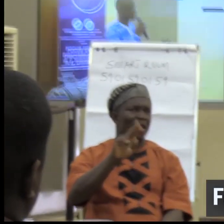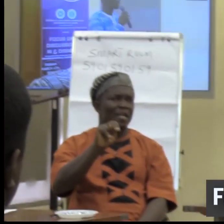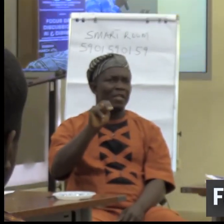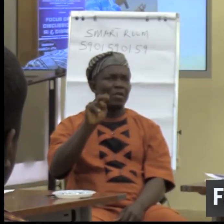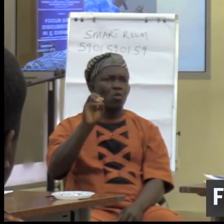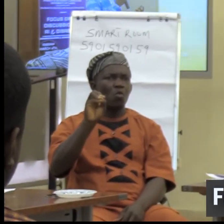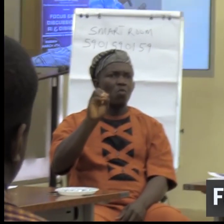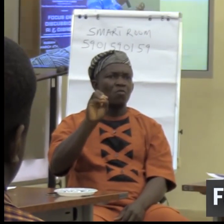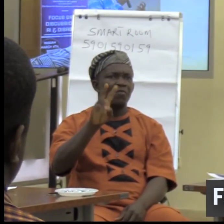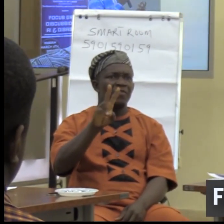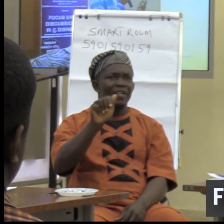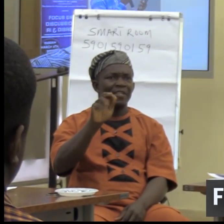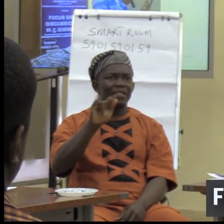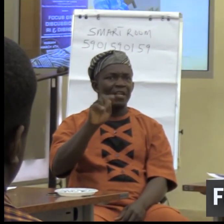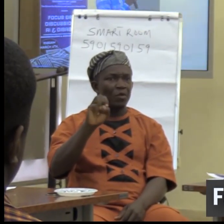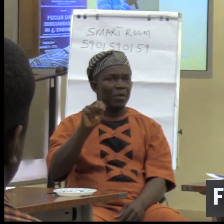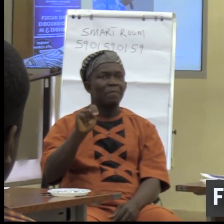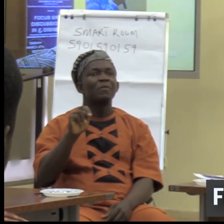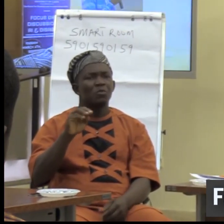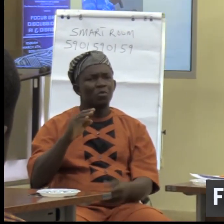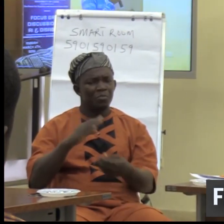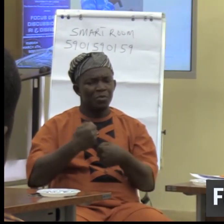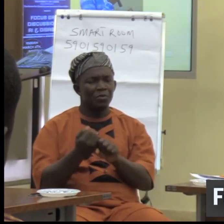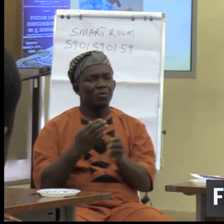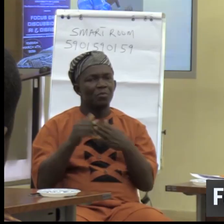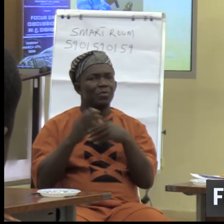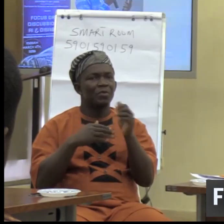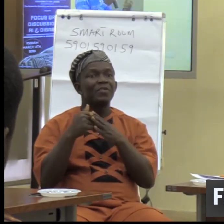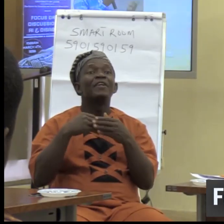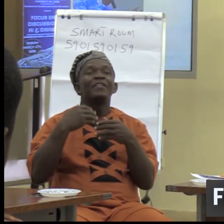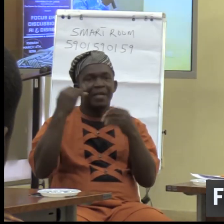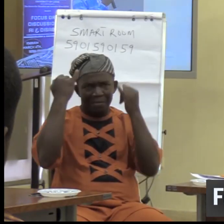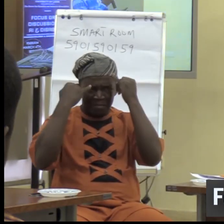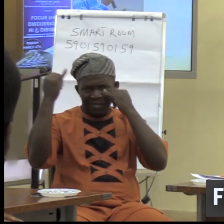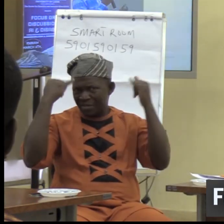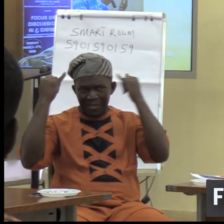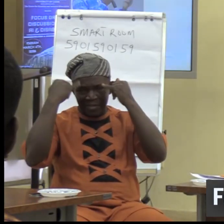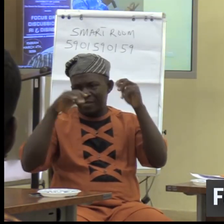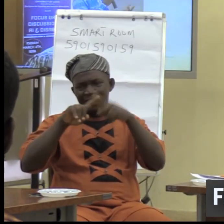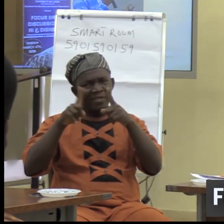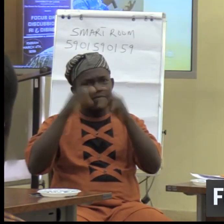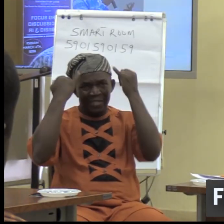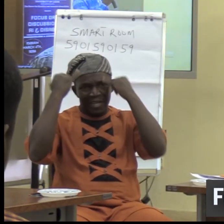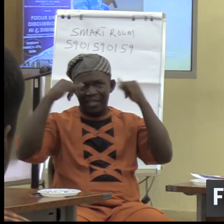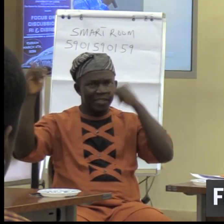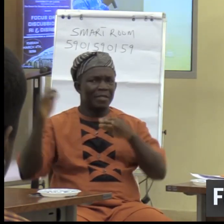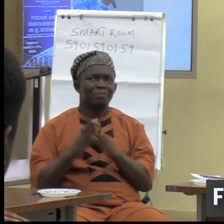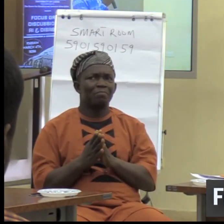centers, right? Innovation hubs, which does research, innovation